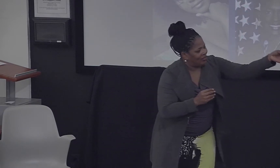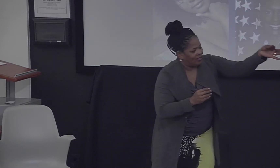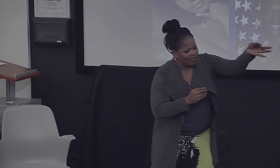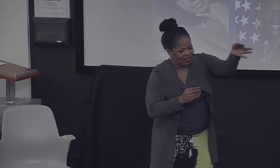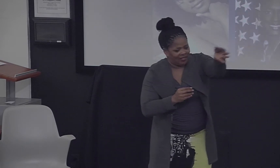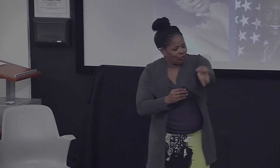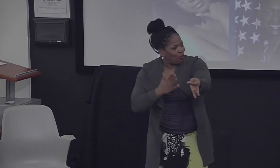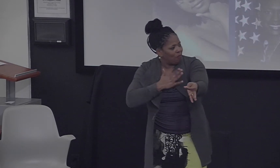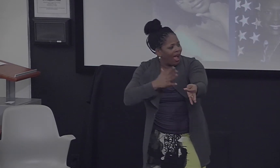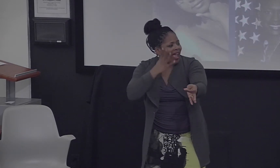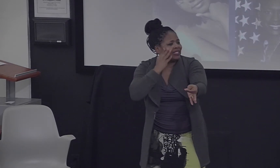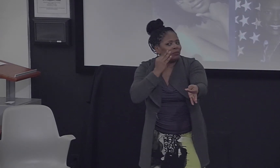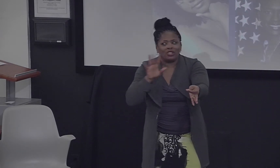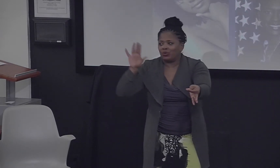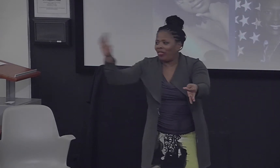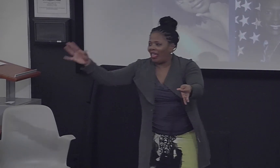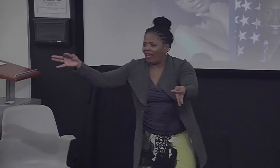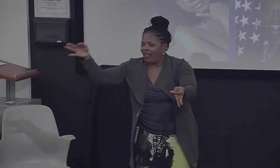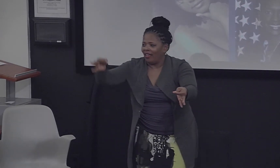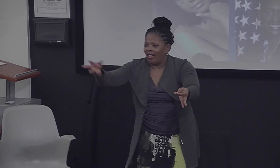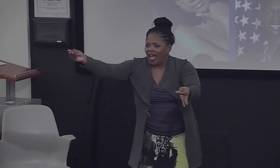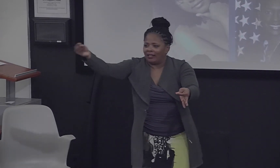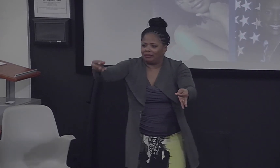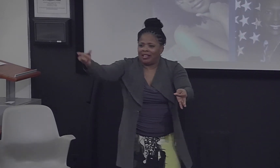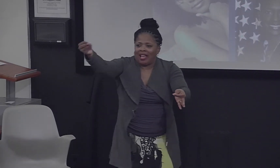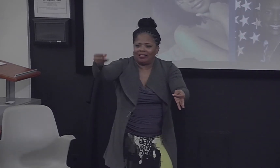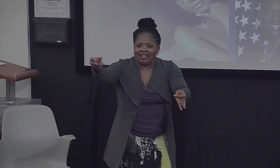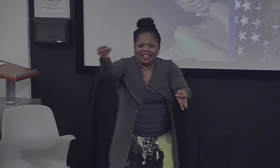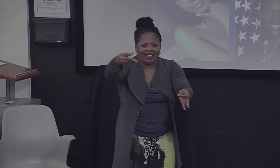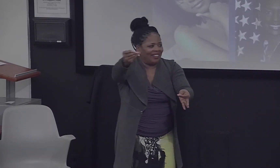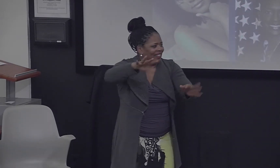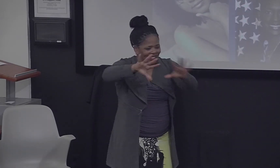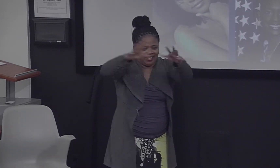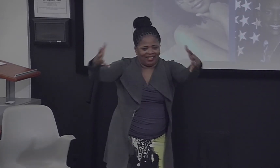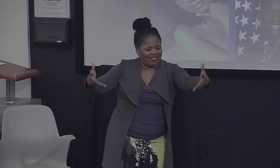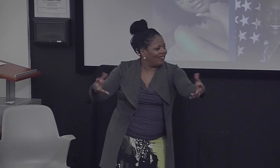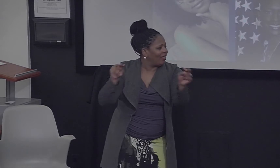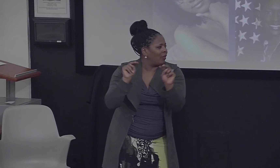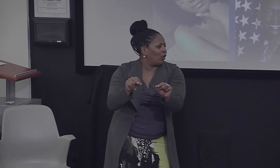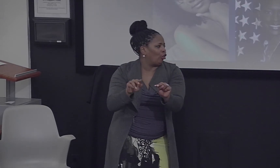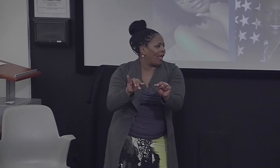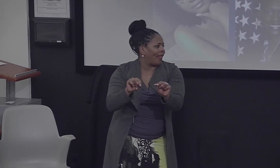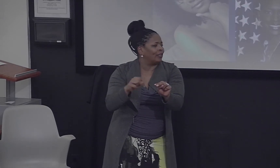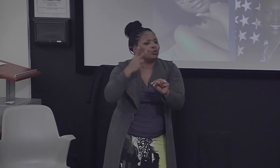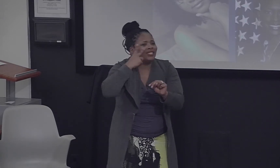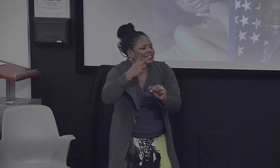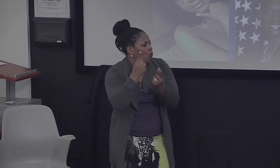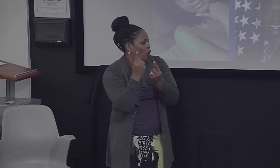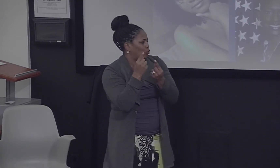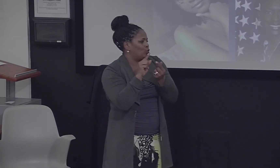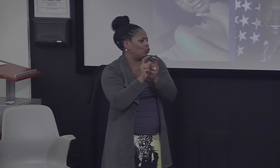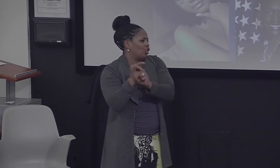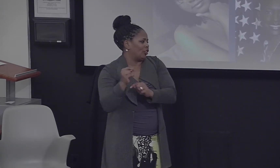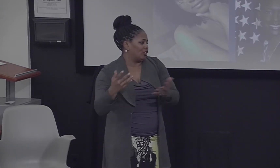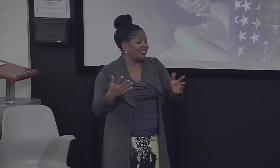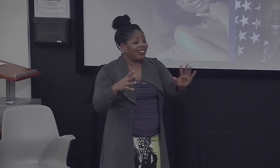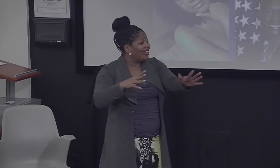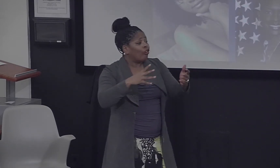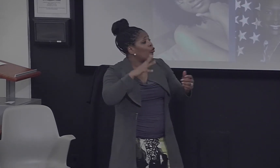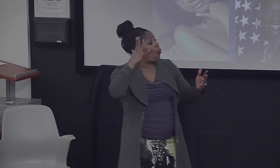others. Bring that into this body of research and knowledge so that we continue on with this exploration. And